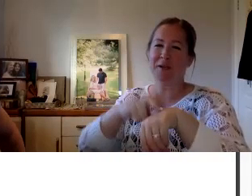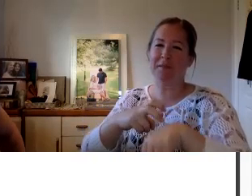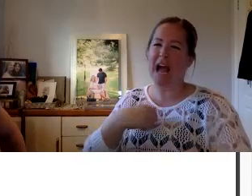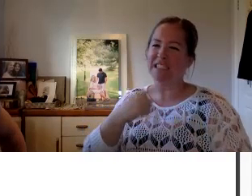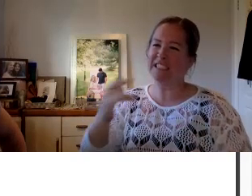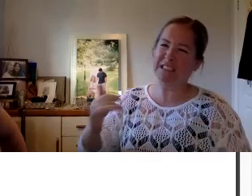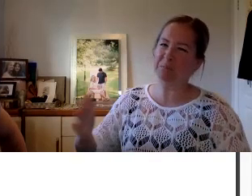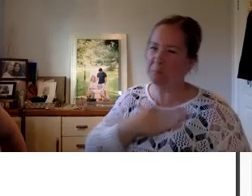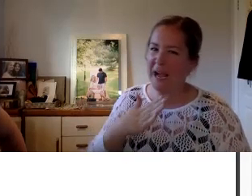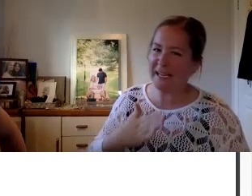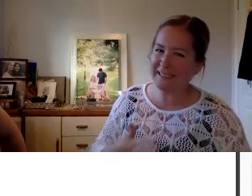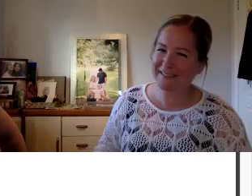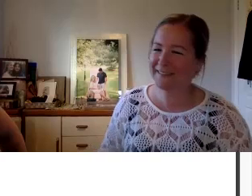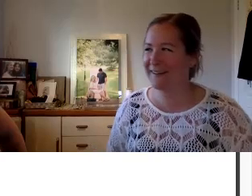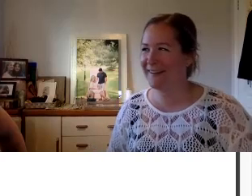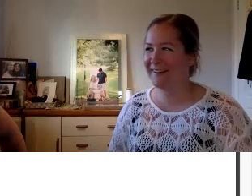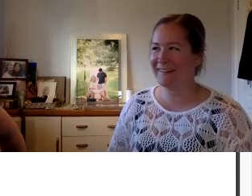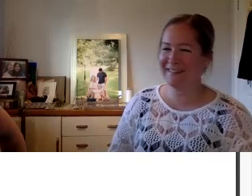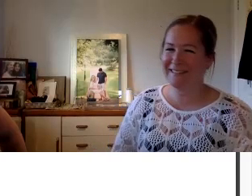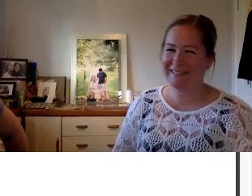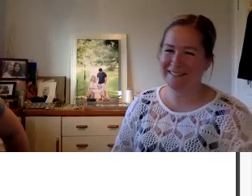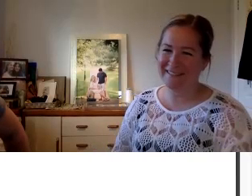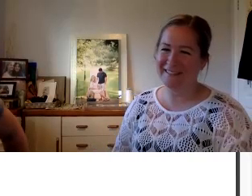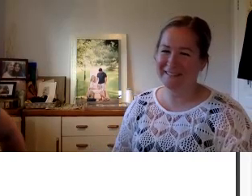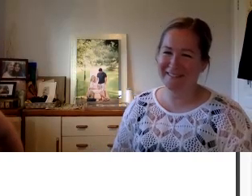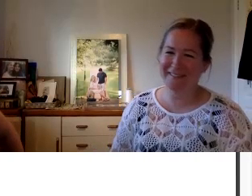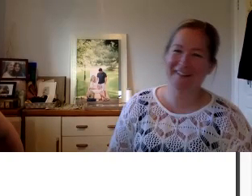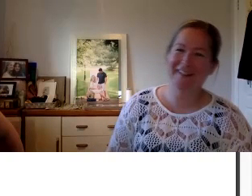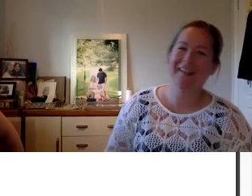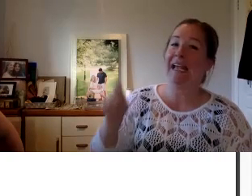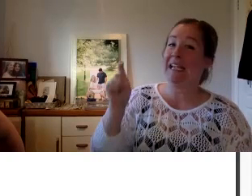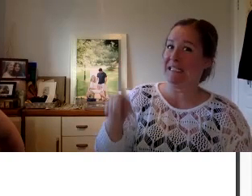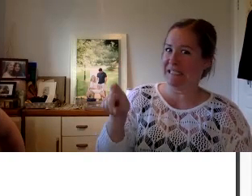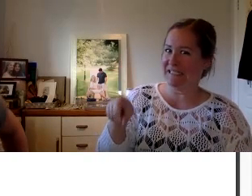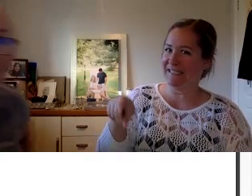One time my mom stole my chips. I said, that's mine.